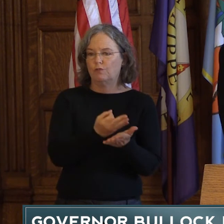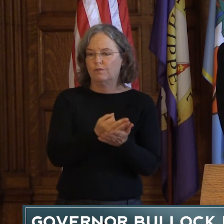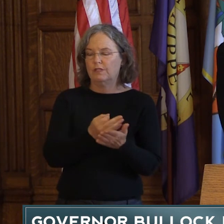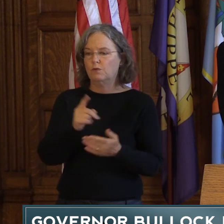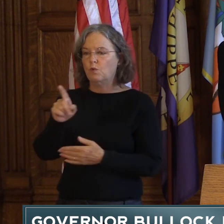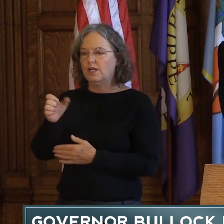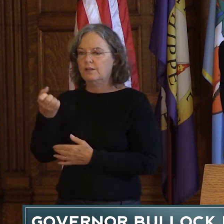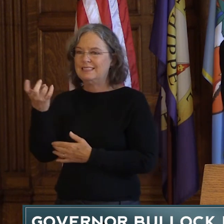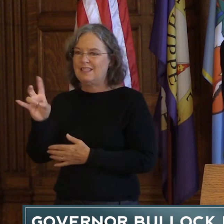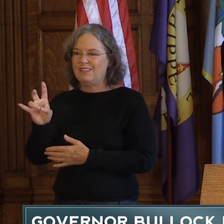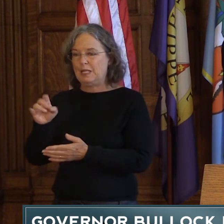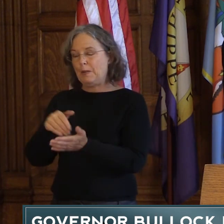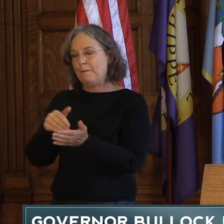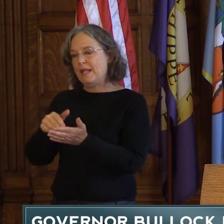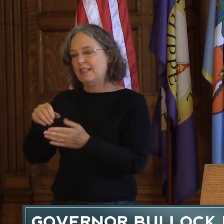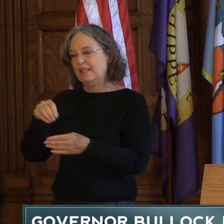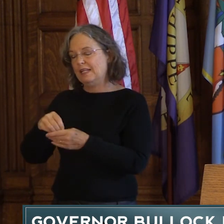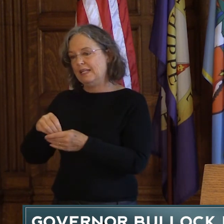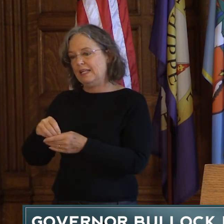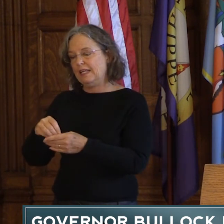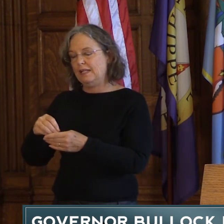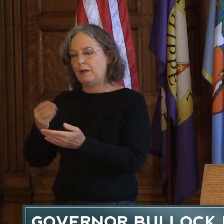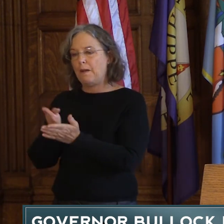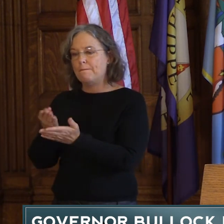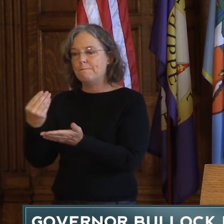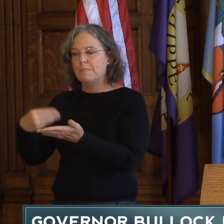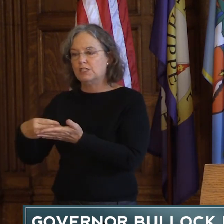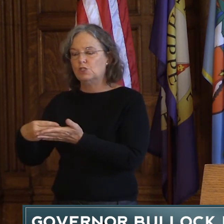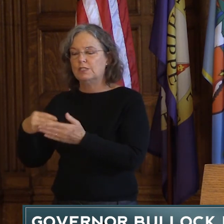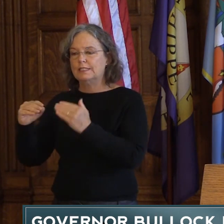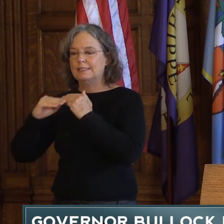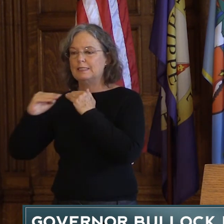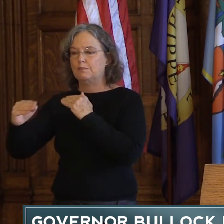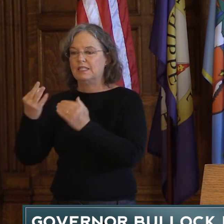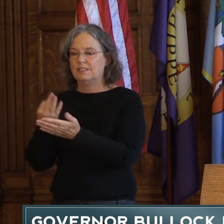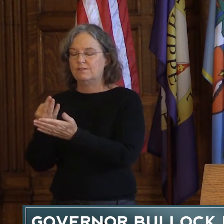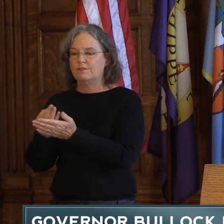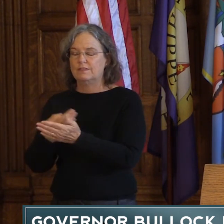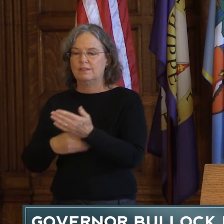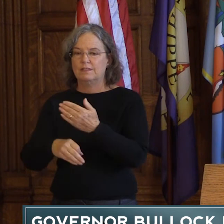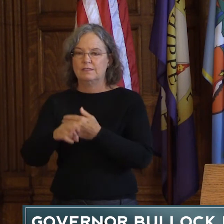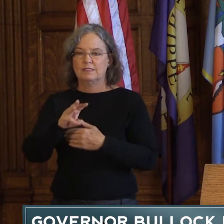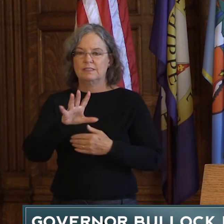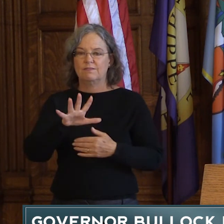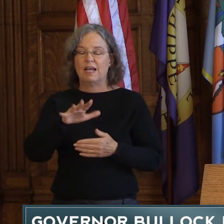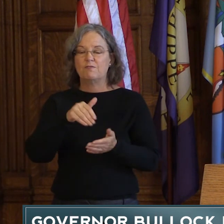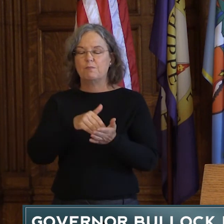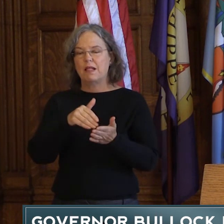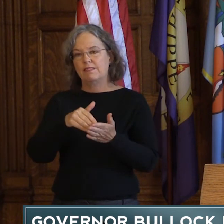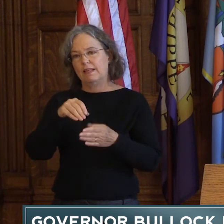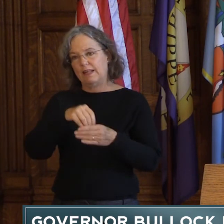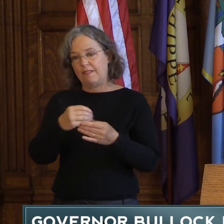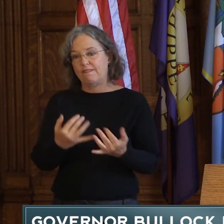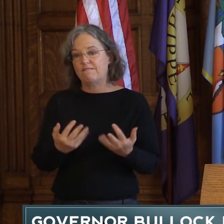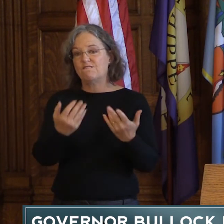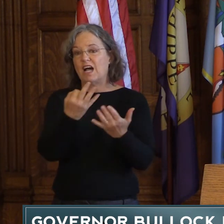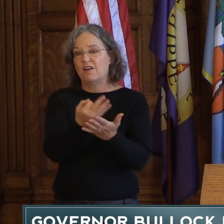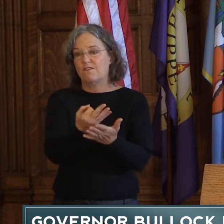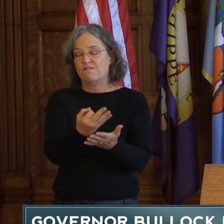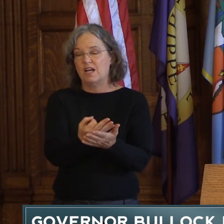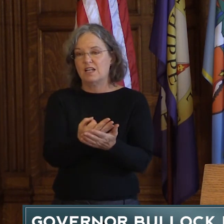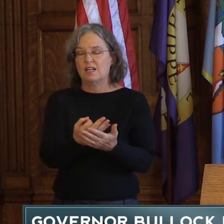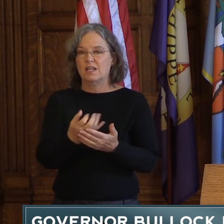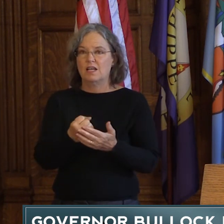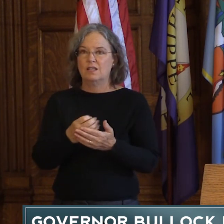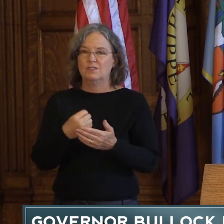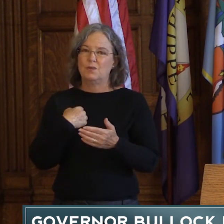million in the budget stabilization fund, $55 million in the fire fund, and you know, we enter into that